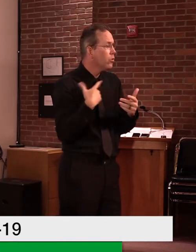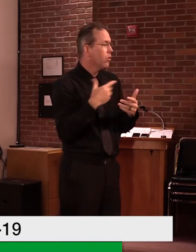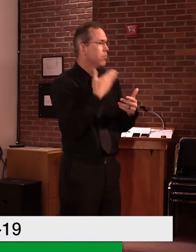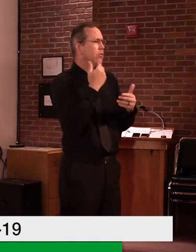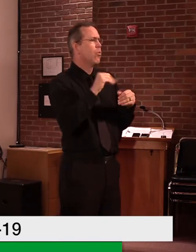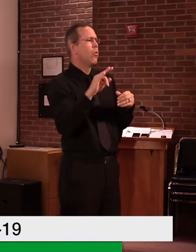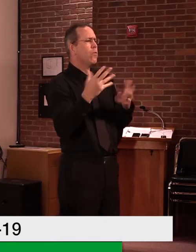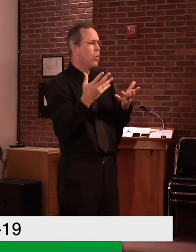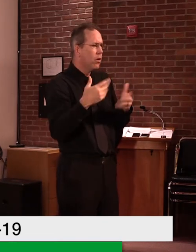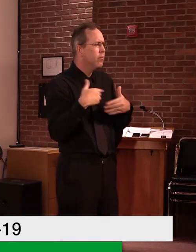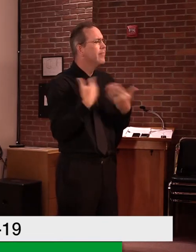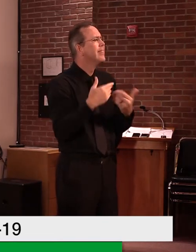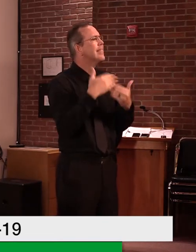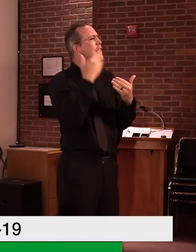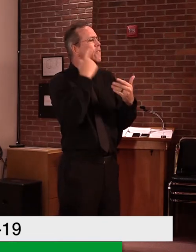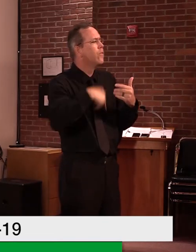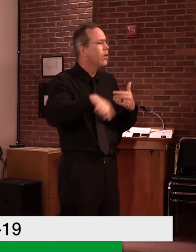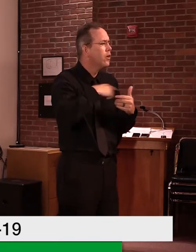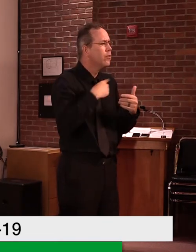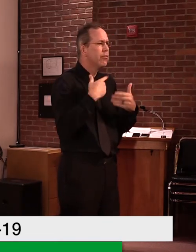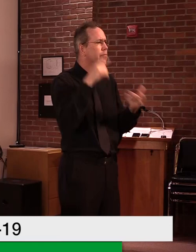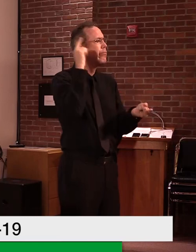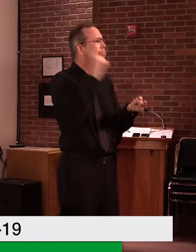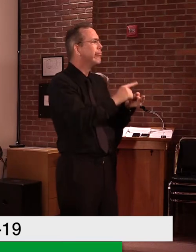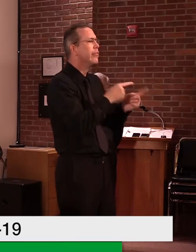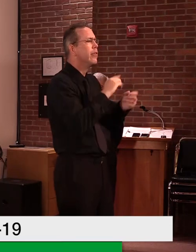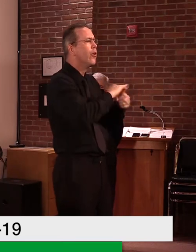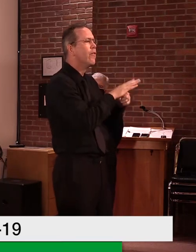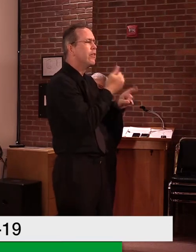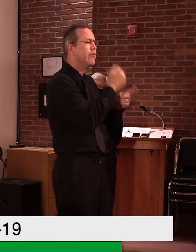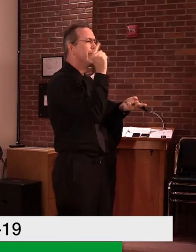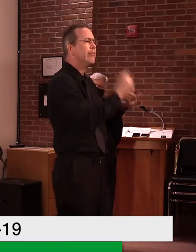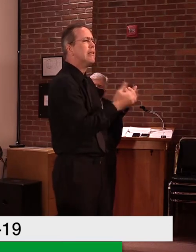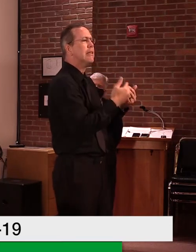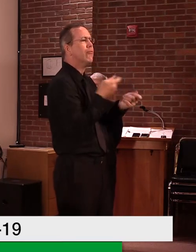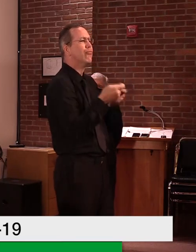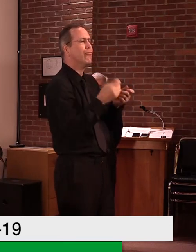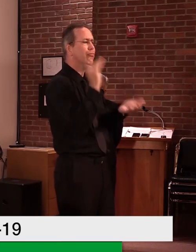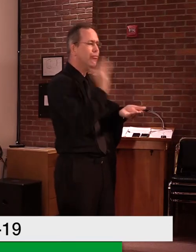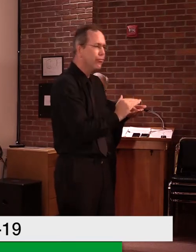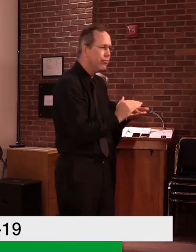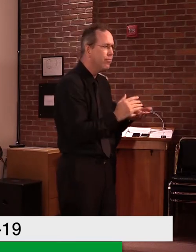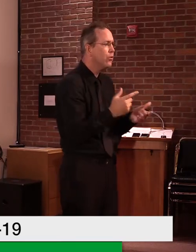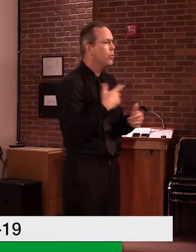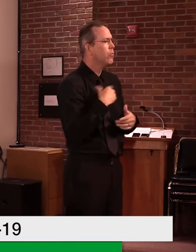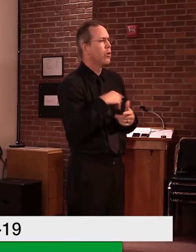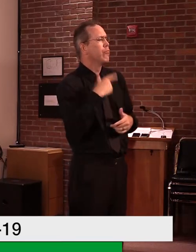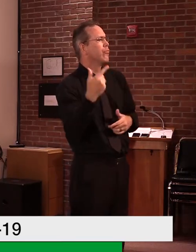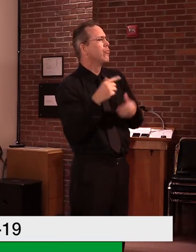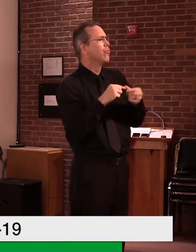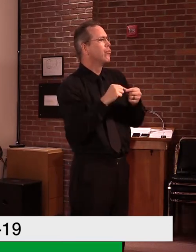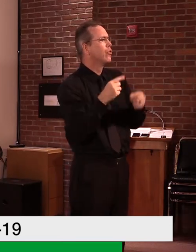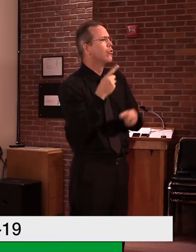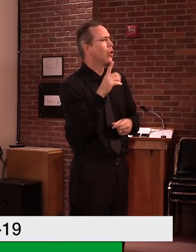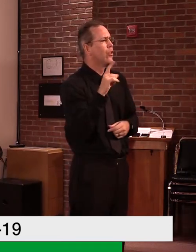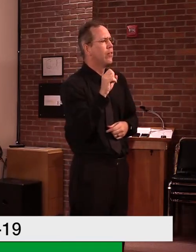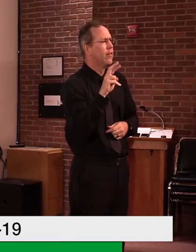to defeat this virus. So with that, I'll turn it over to Dr. Veen for a health update.